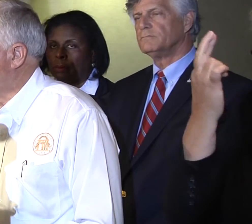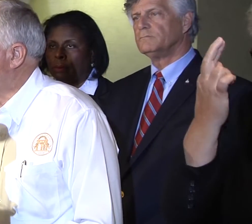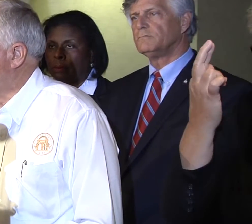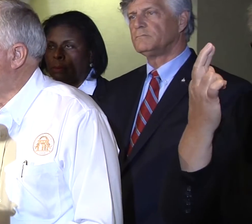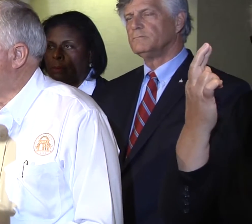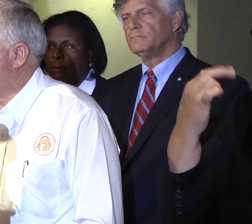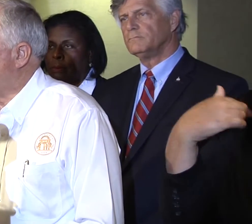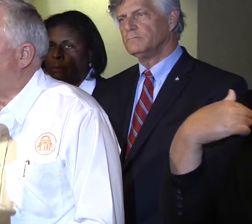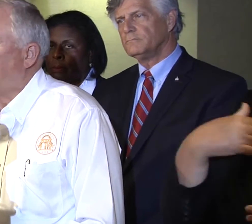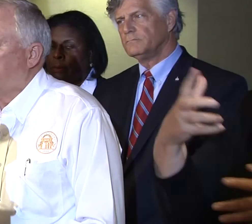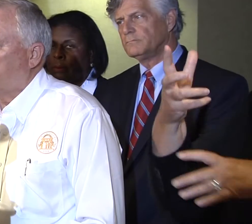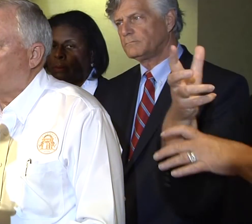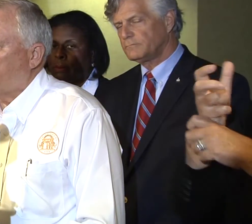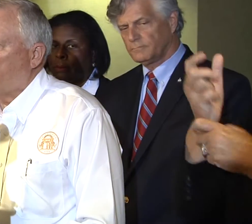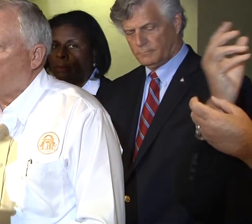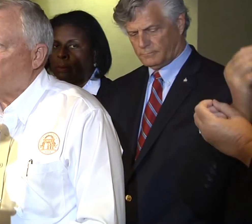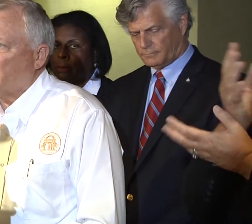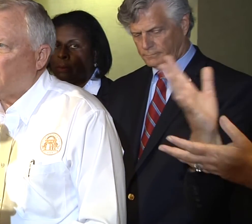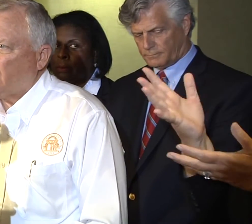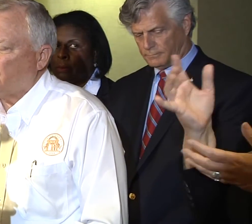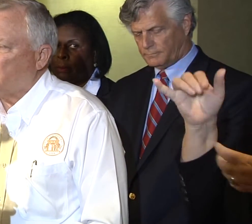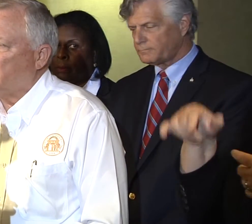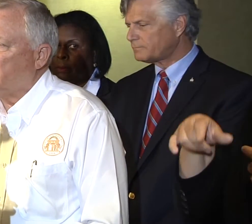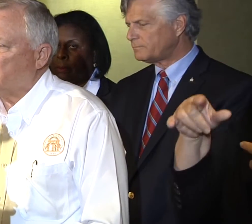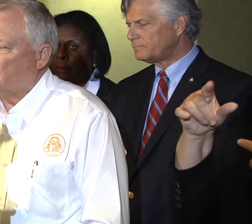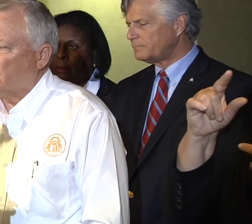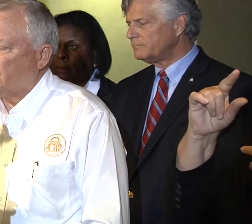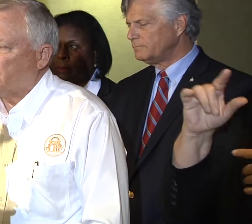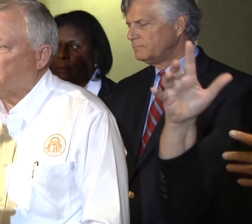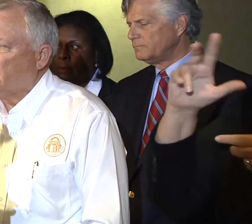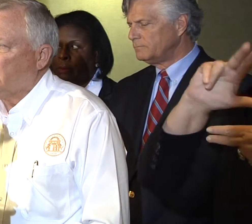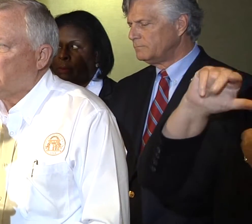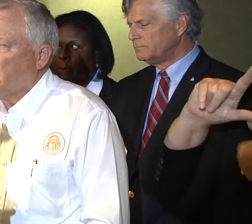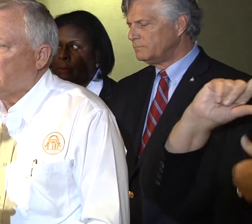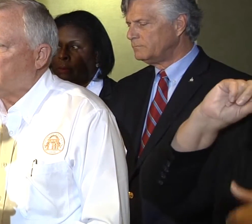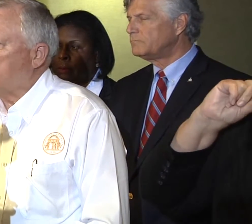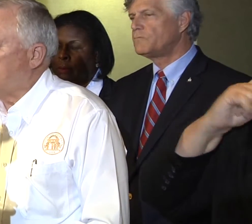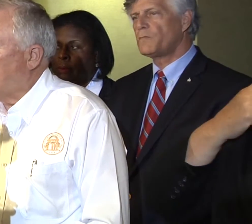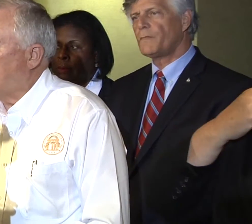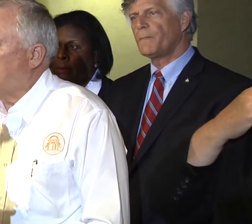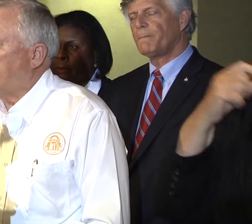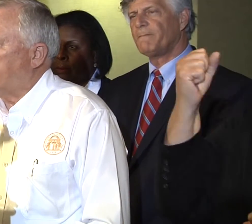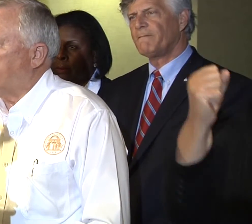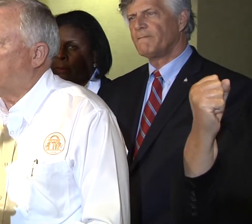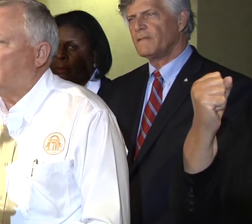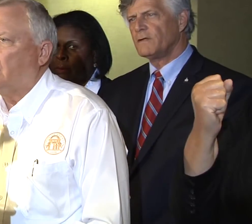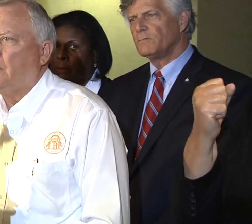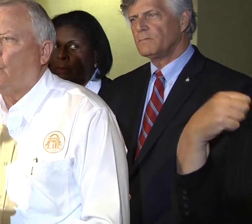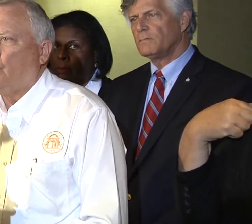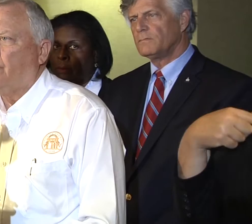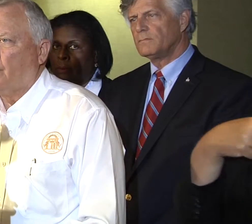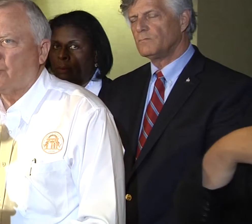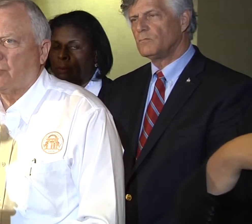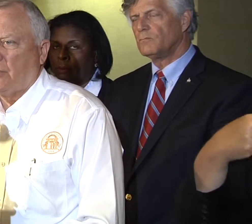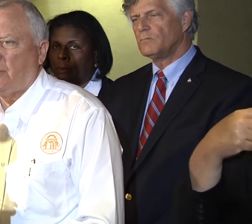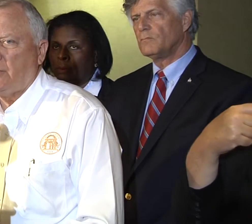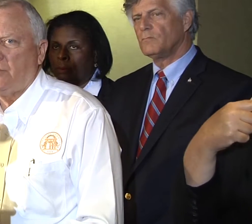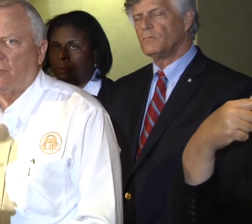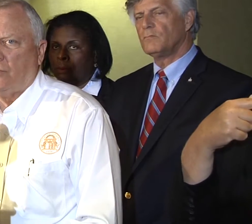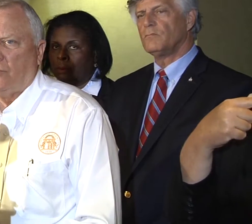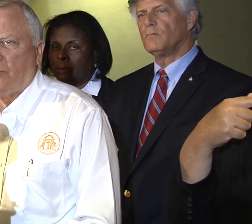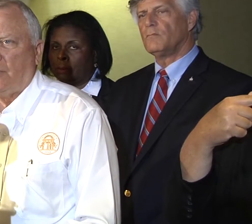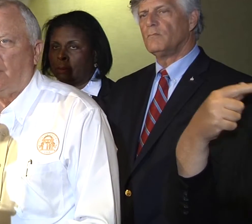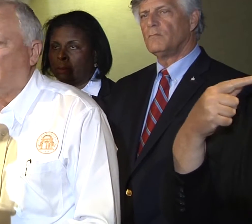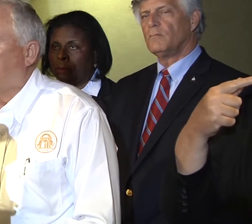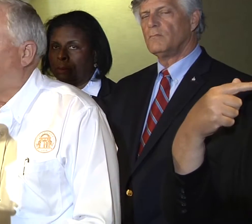that we continue to receive about the nature and magnitude of this hurricane. As you know, we have reversed the